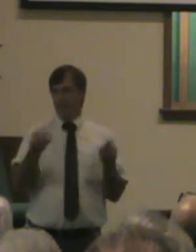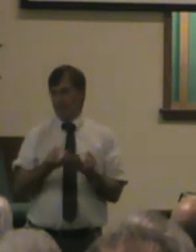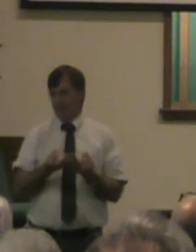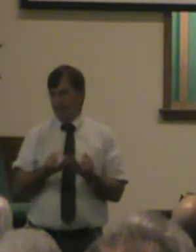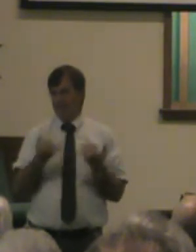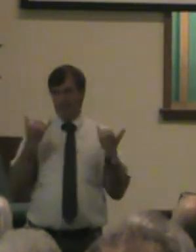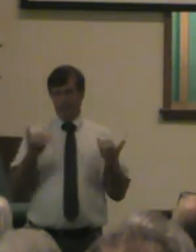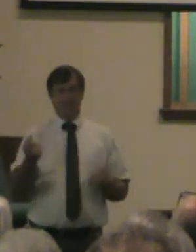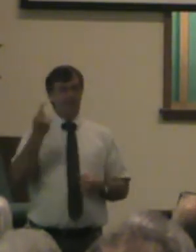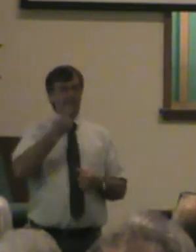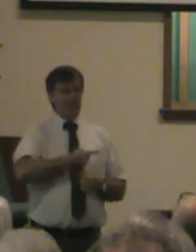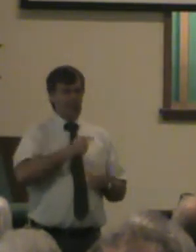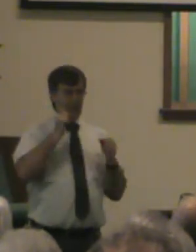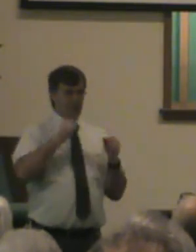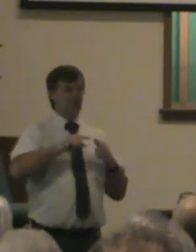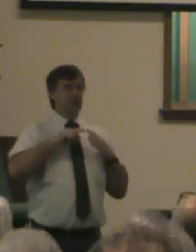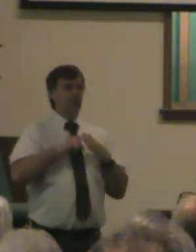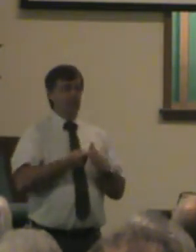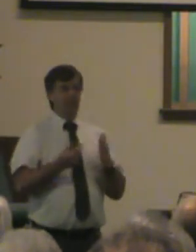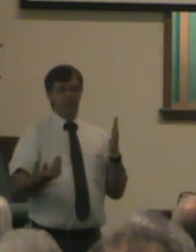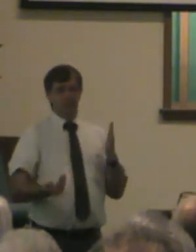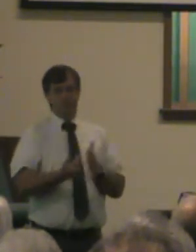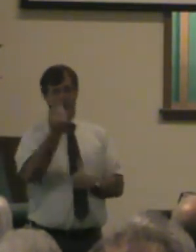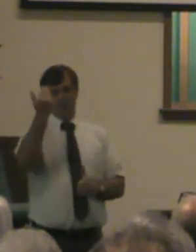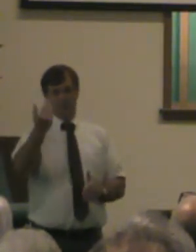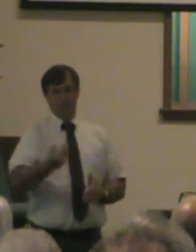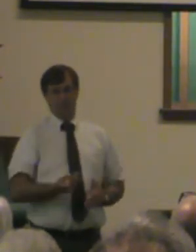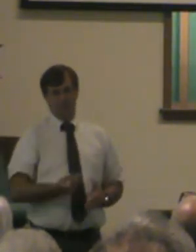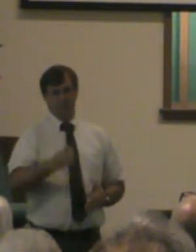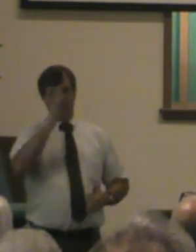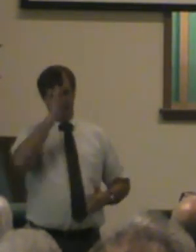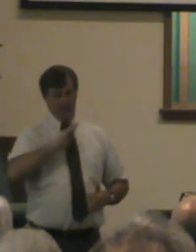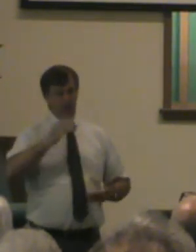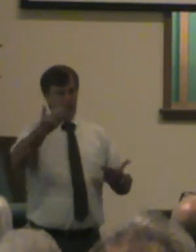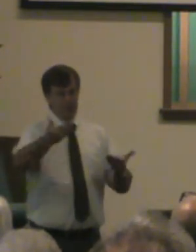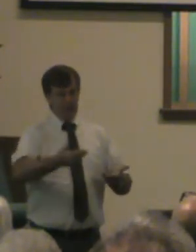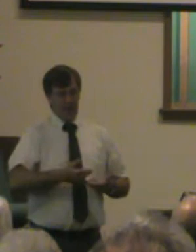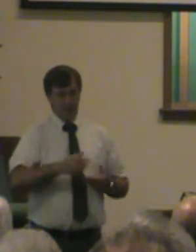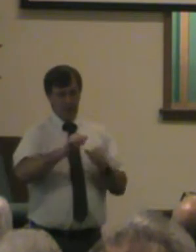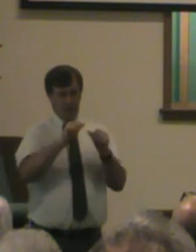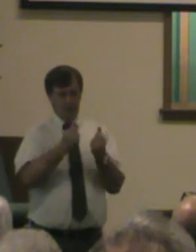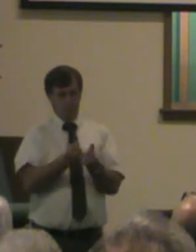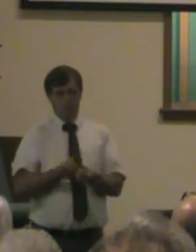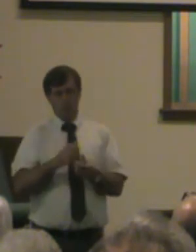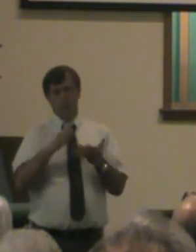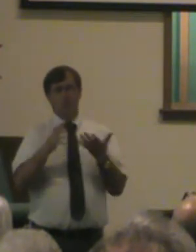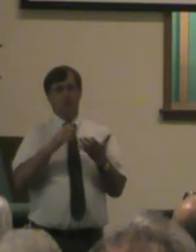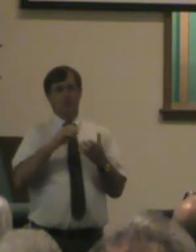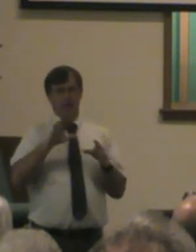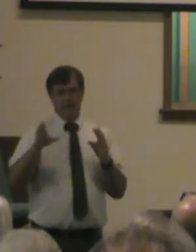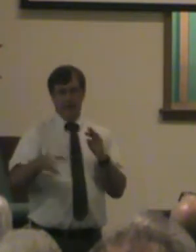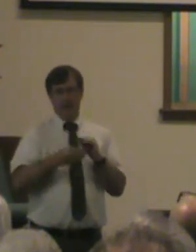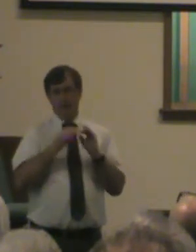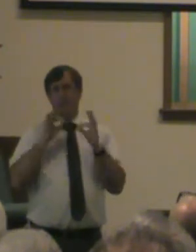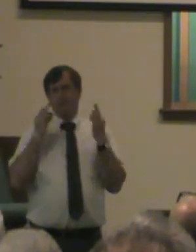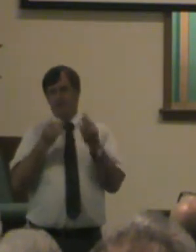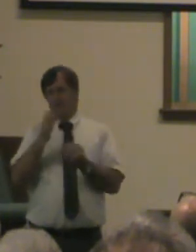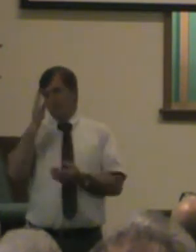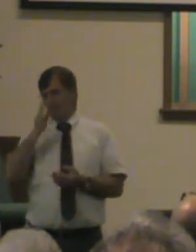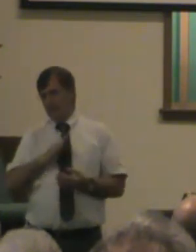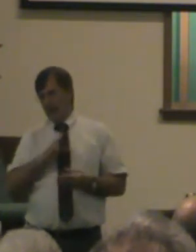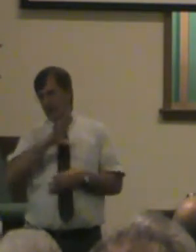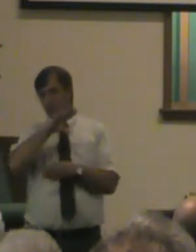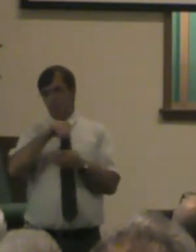This day, you can begin brand new. And God will take you, remold you, he'll add you to the family of God and make an